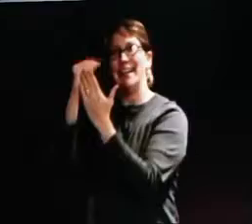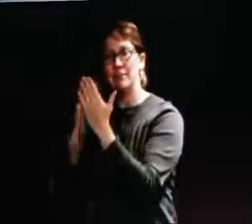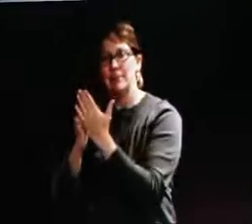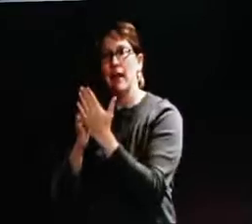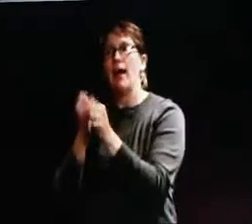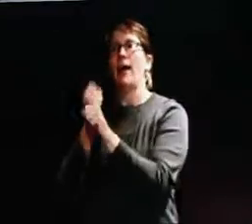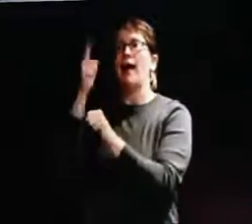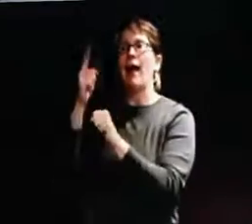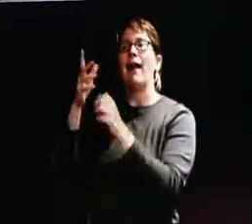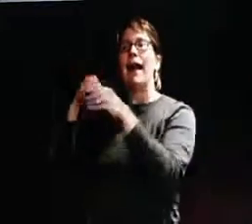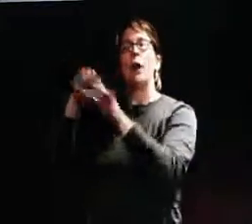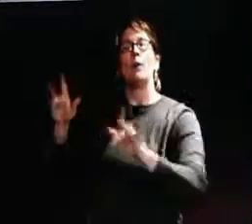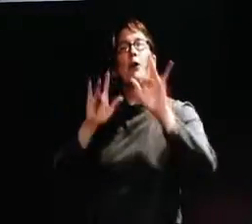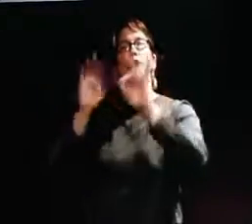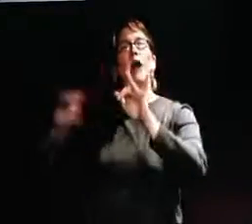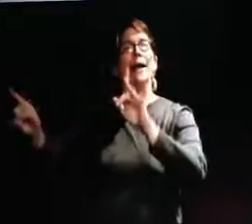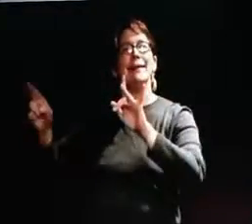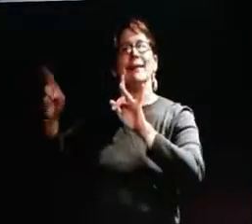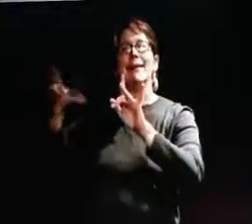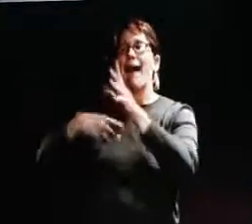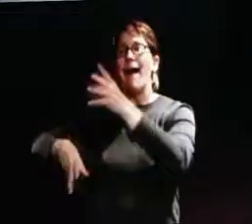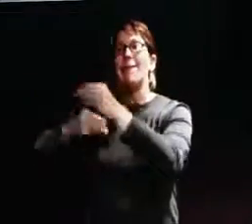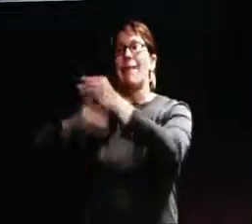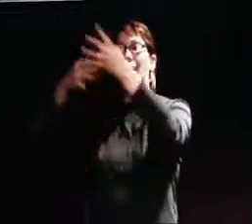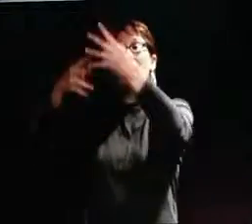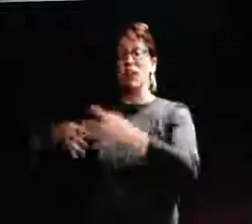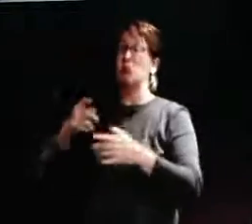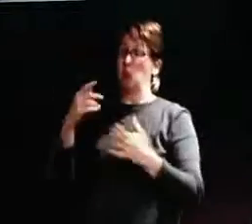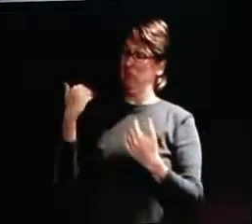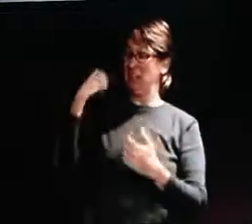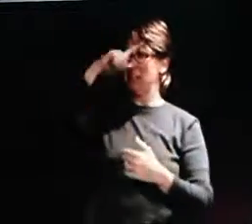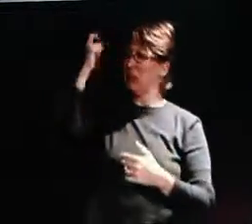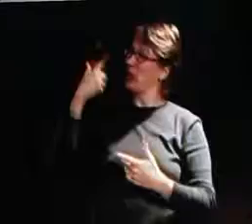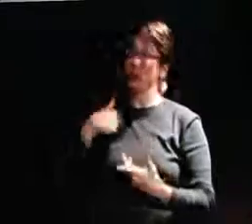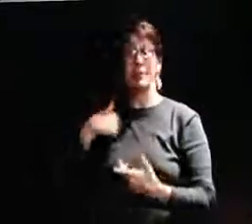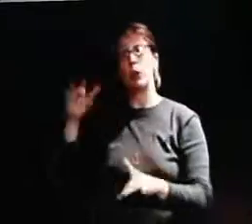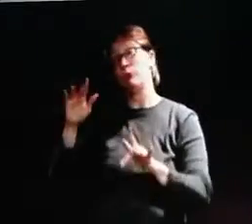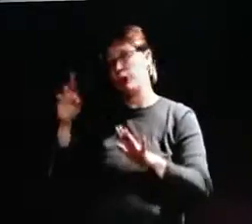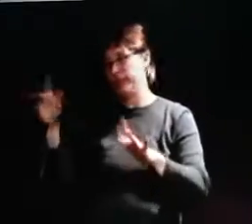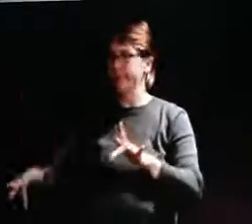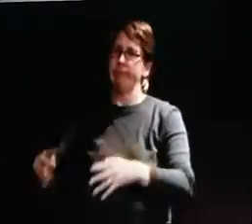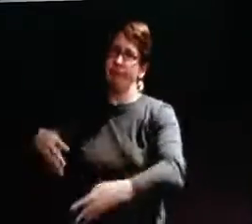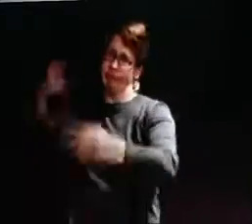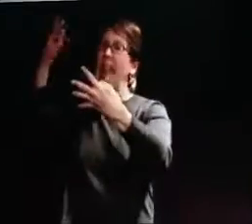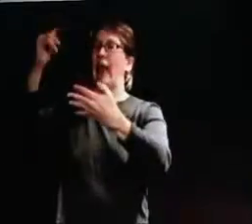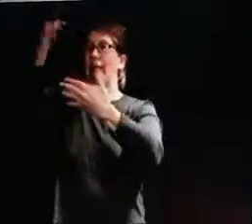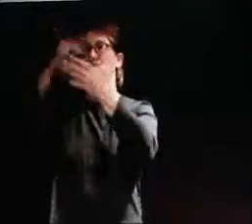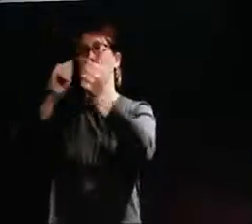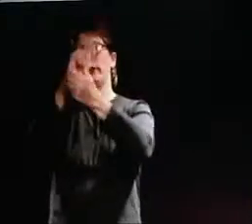other way you can do it is the way that my family does it, and we sort of do it ourselves. We're do-it-ourselves planners. The first